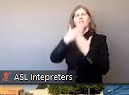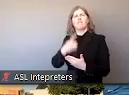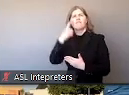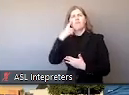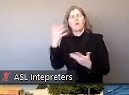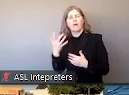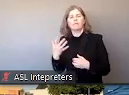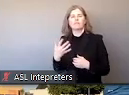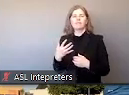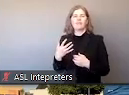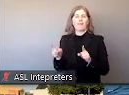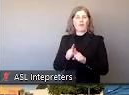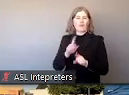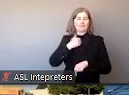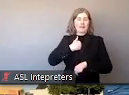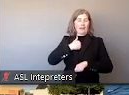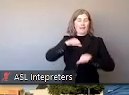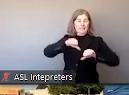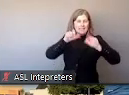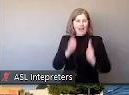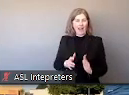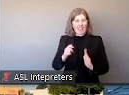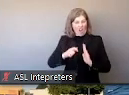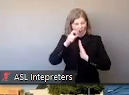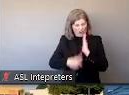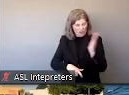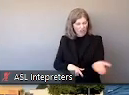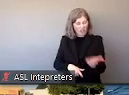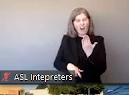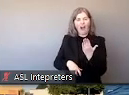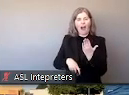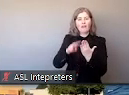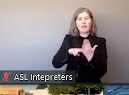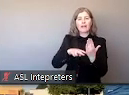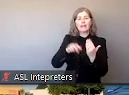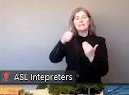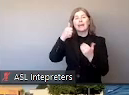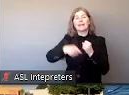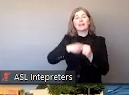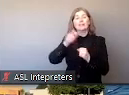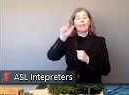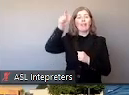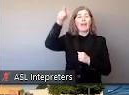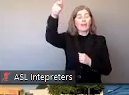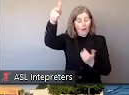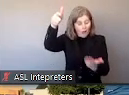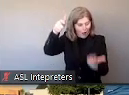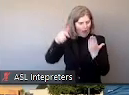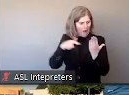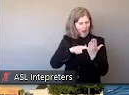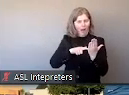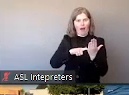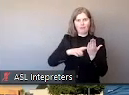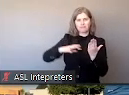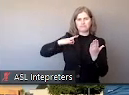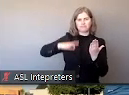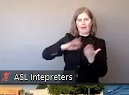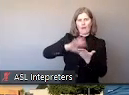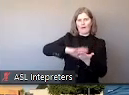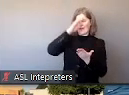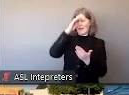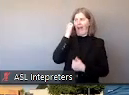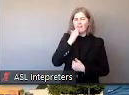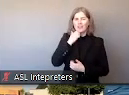being the scientist that I am, I read that article, unfortunately, 10 years later, and immediately started writing down every day the things I'm